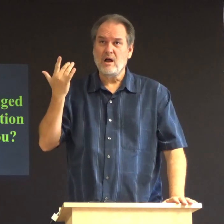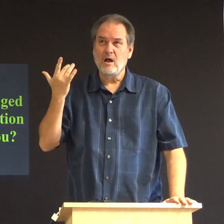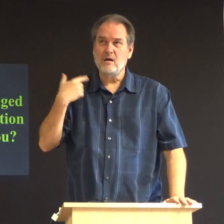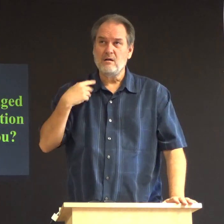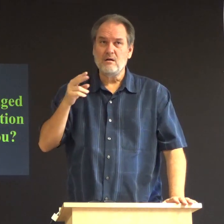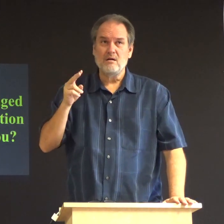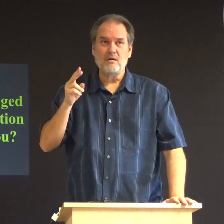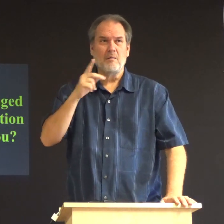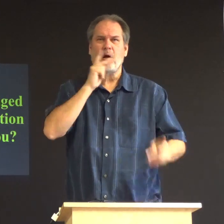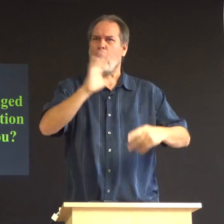people.